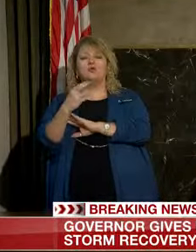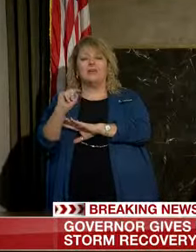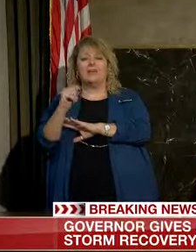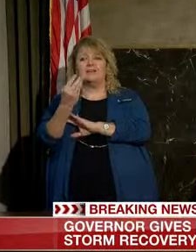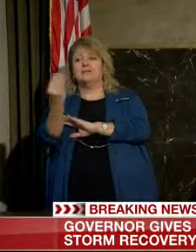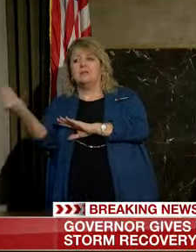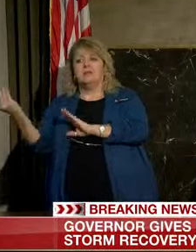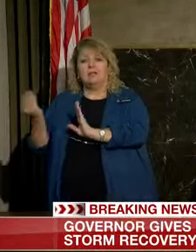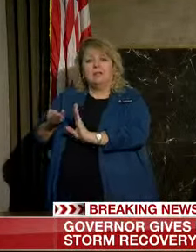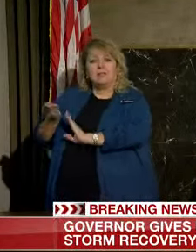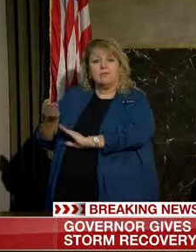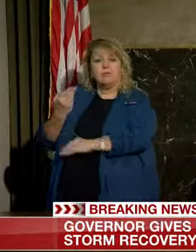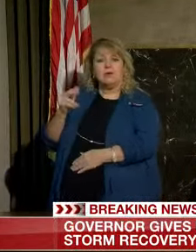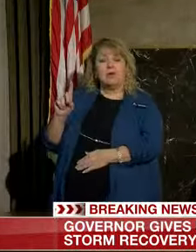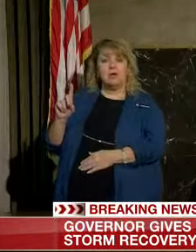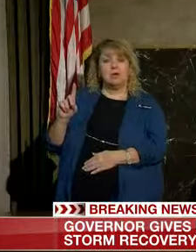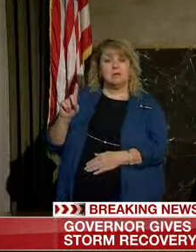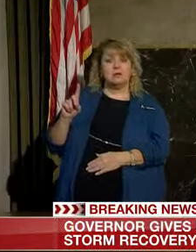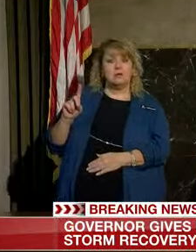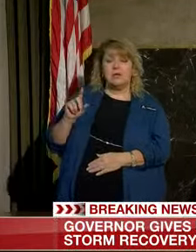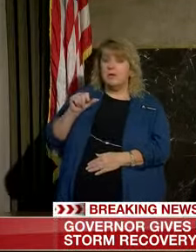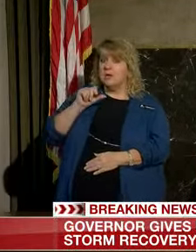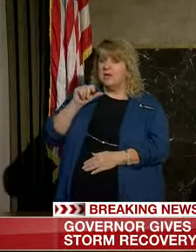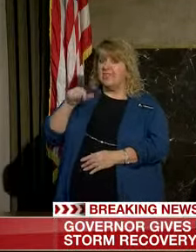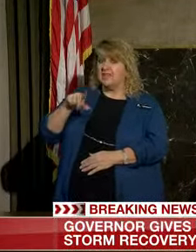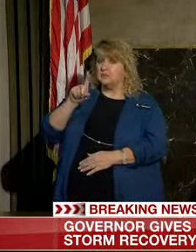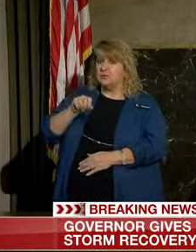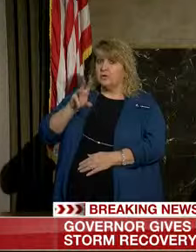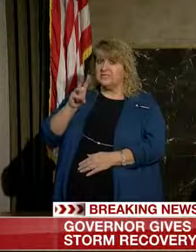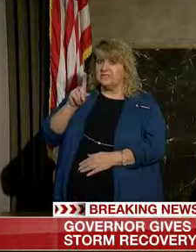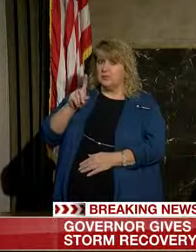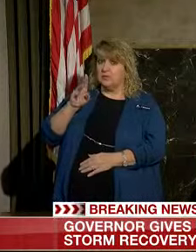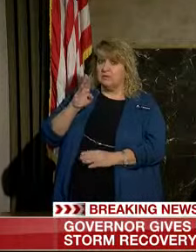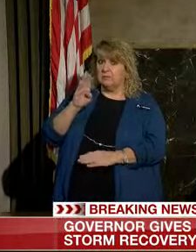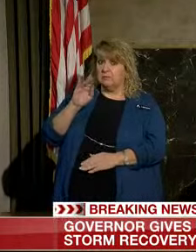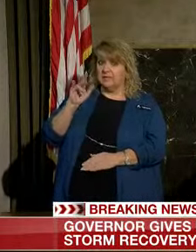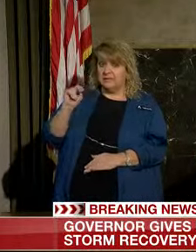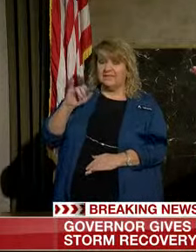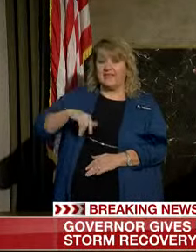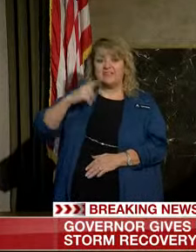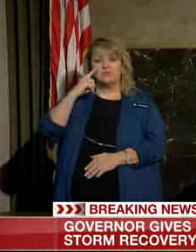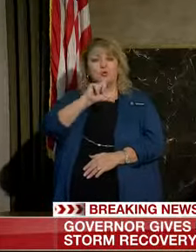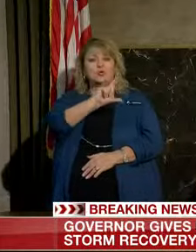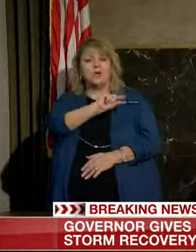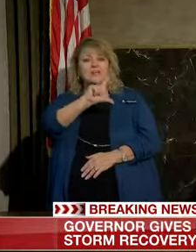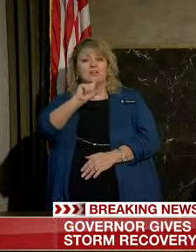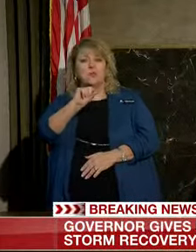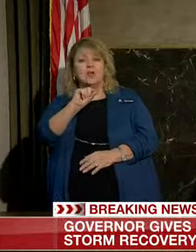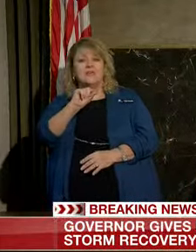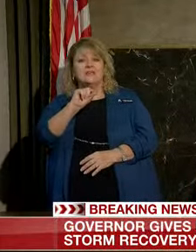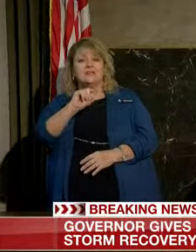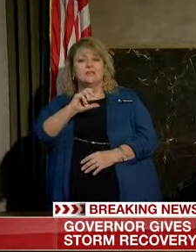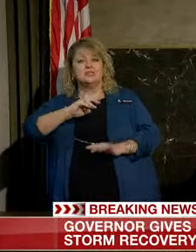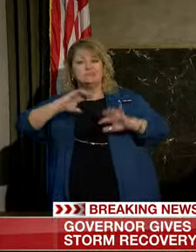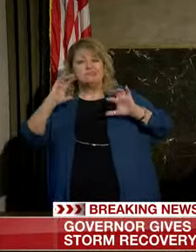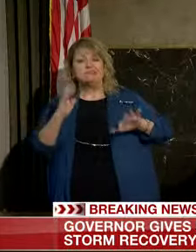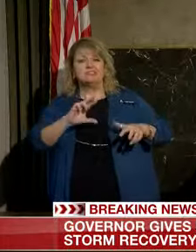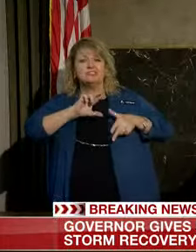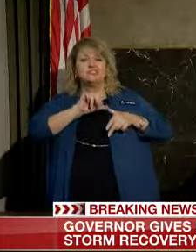HUD. No less than $1.61 billion of that would be for 2020 storms, and that's throughout the whole country,